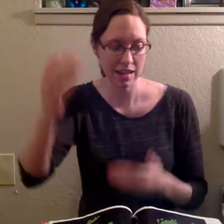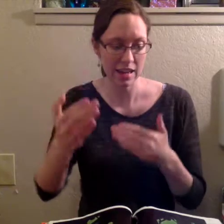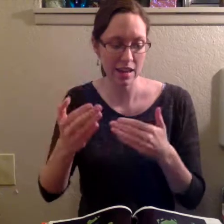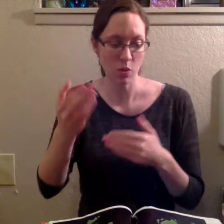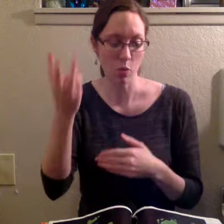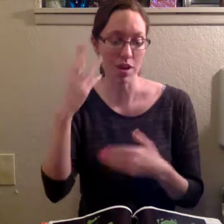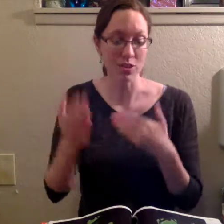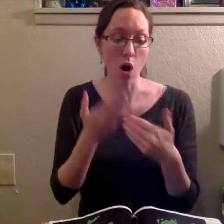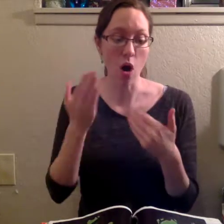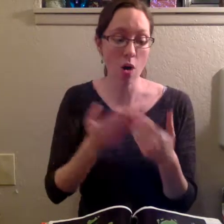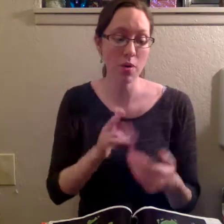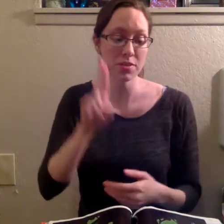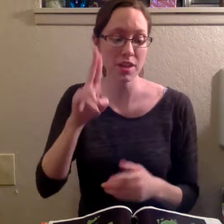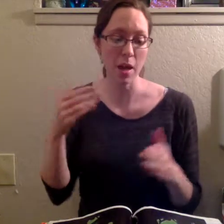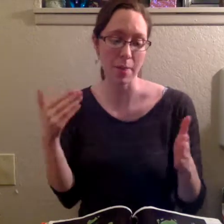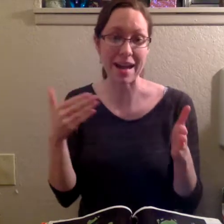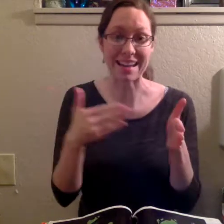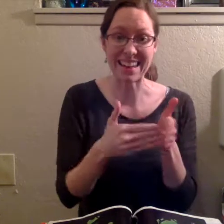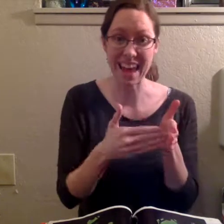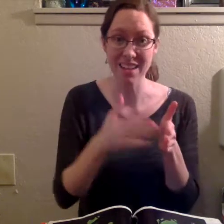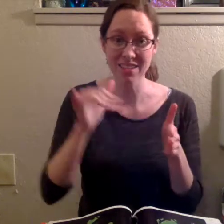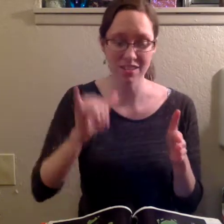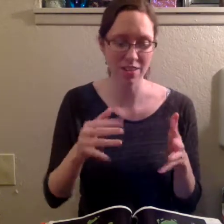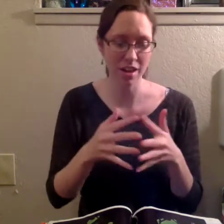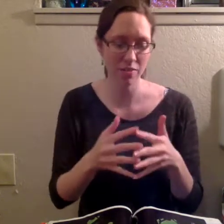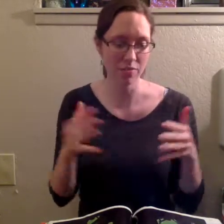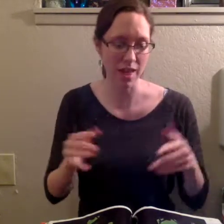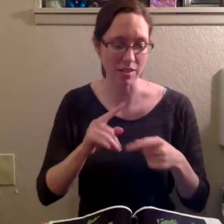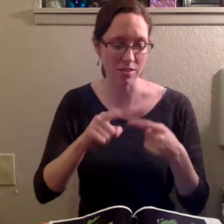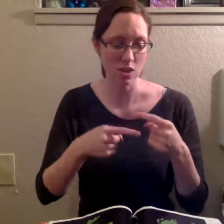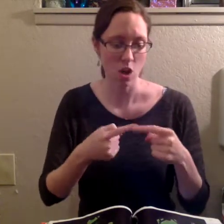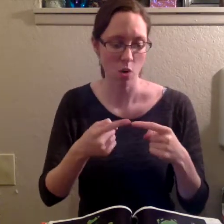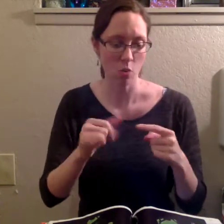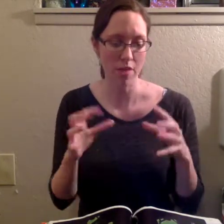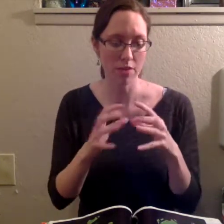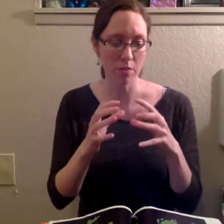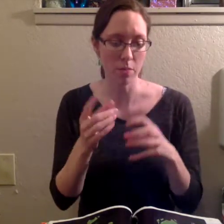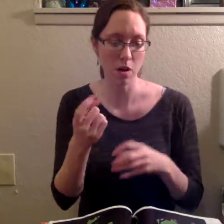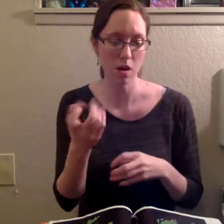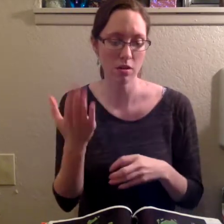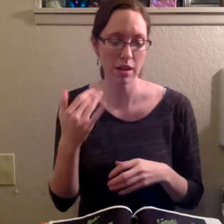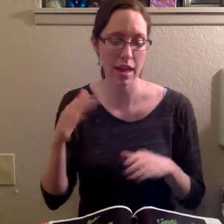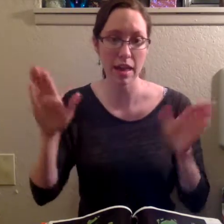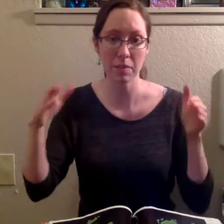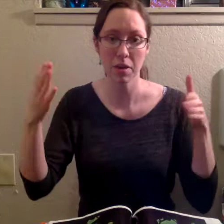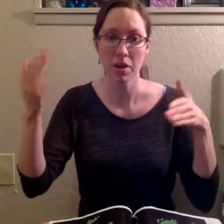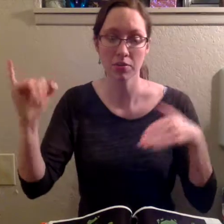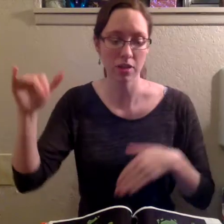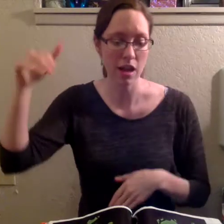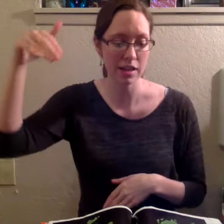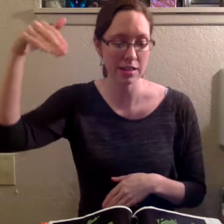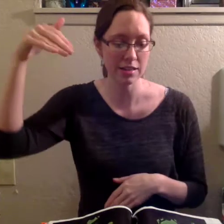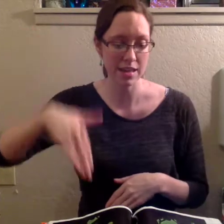He was almost up against the fence when the ball came flying